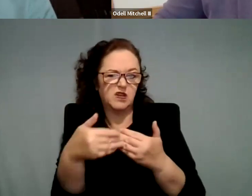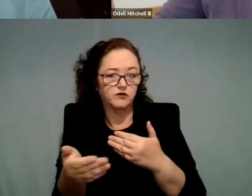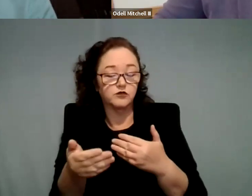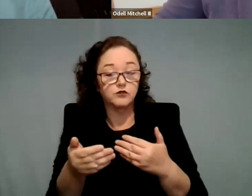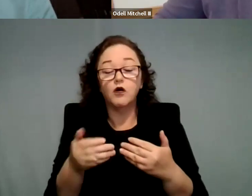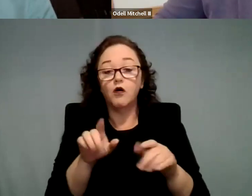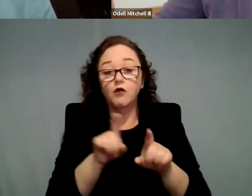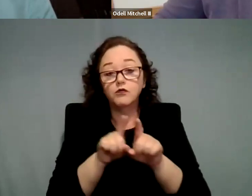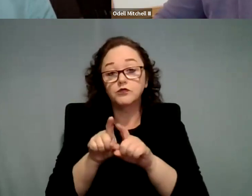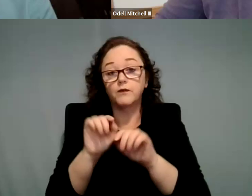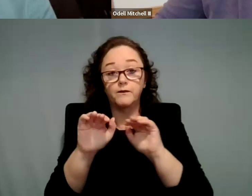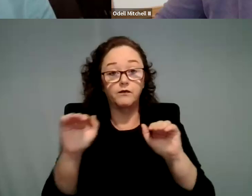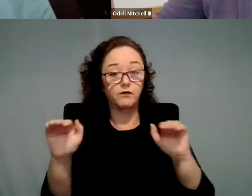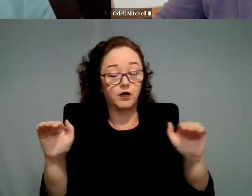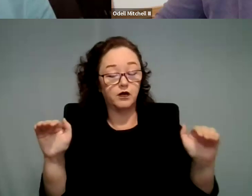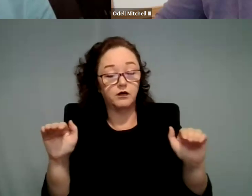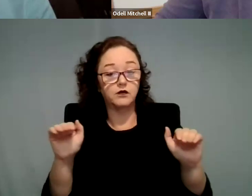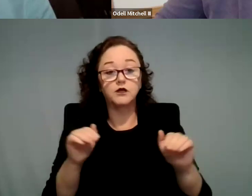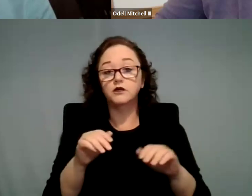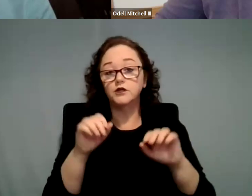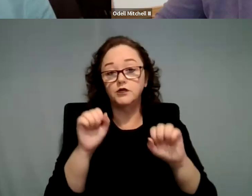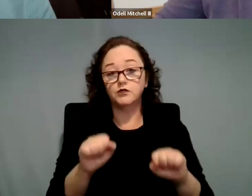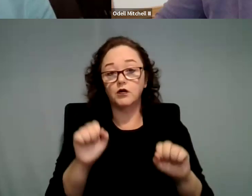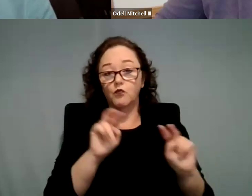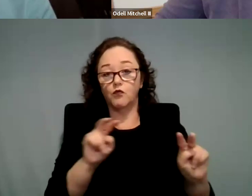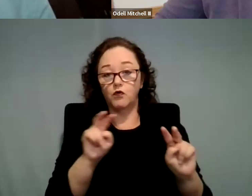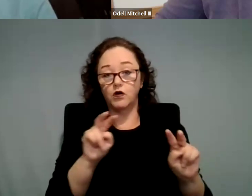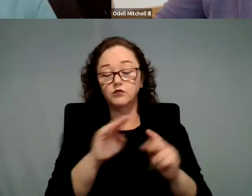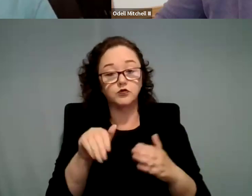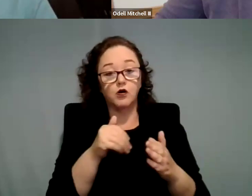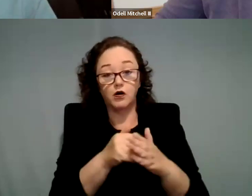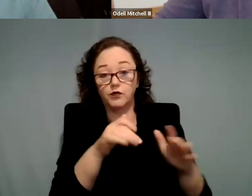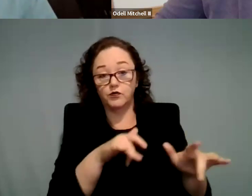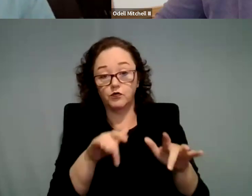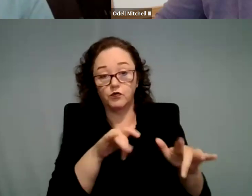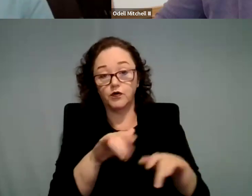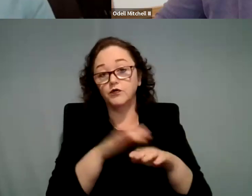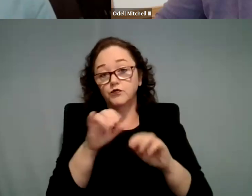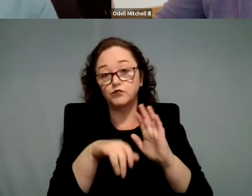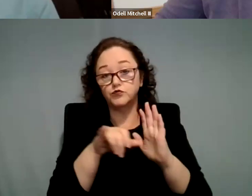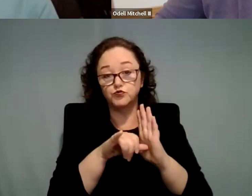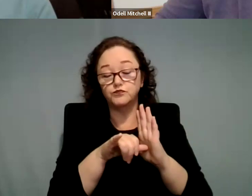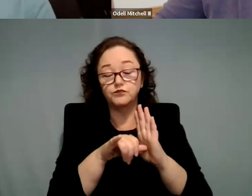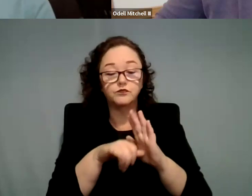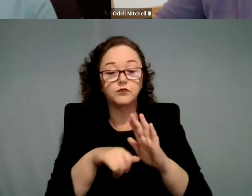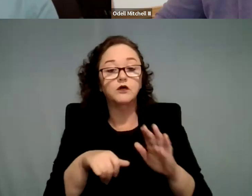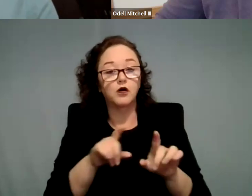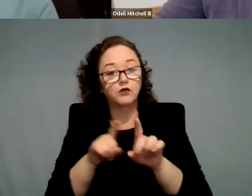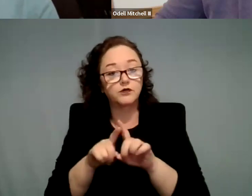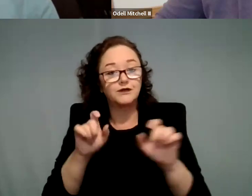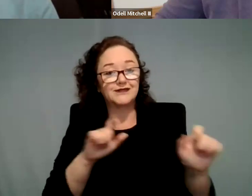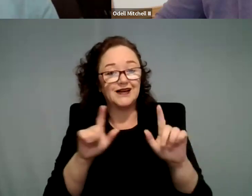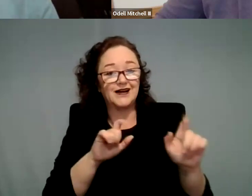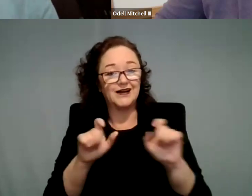too that in addition to being able to view all of the recordings on our YouTube channel, the slides with contact information will also